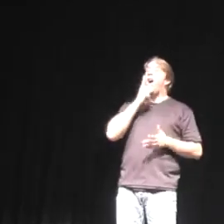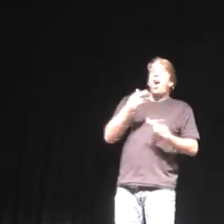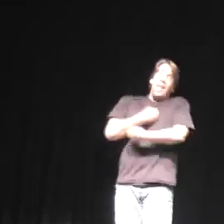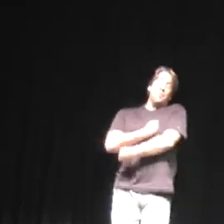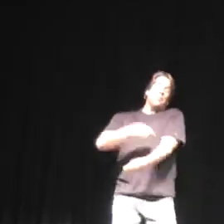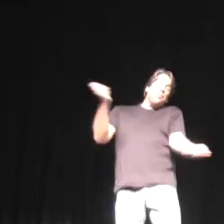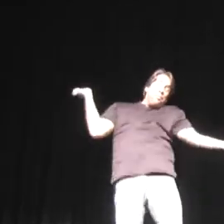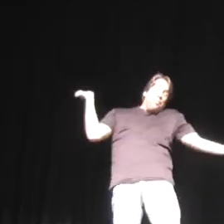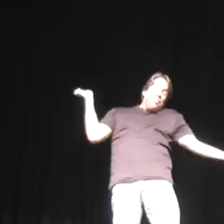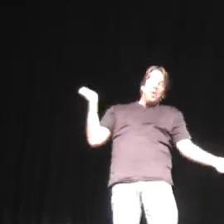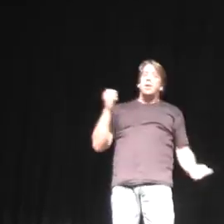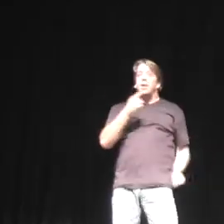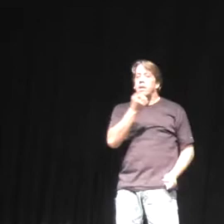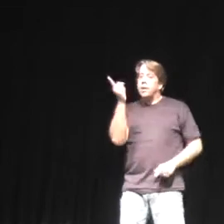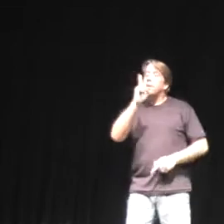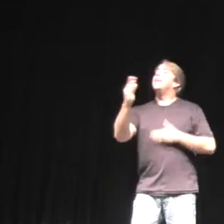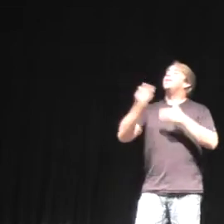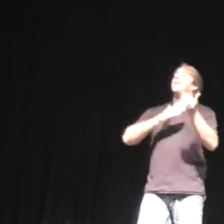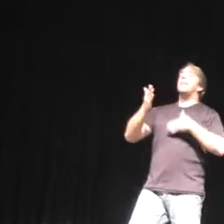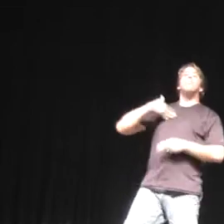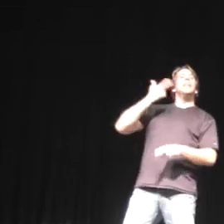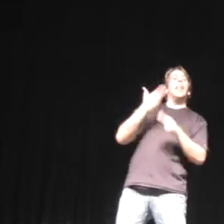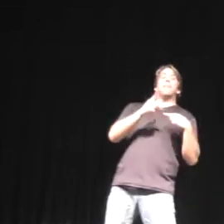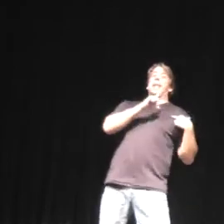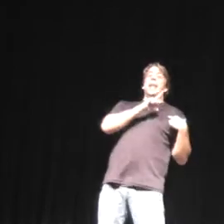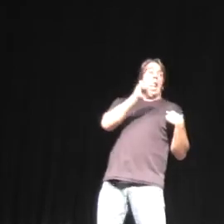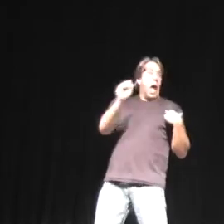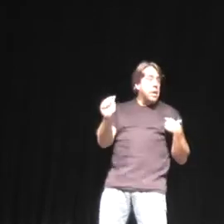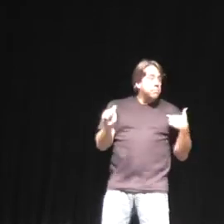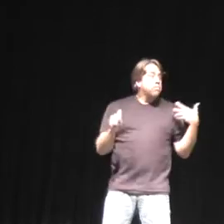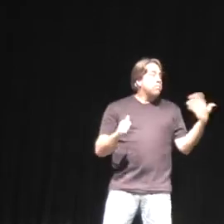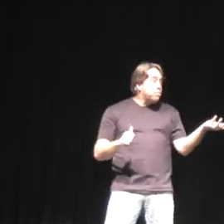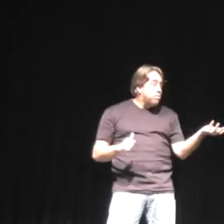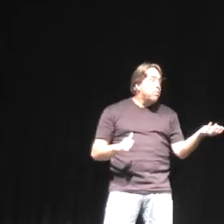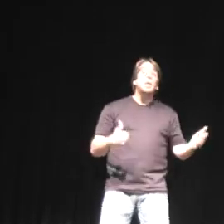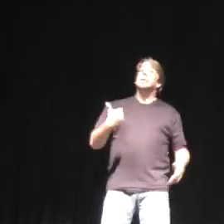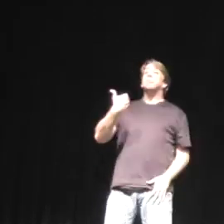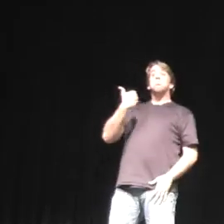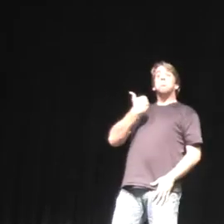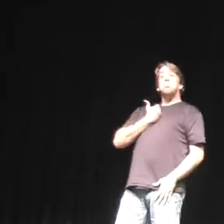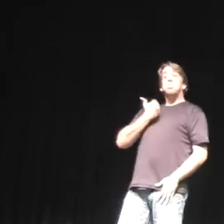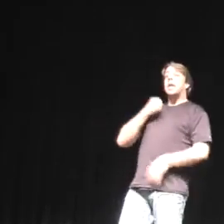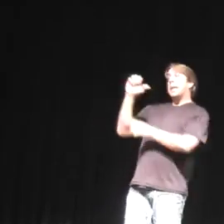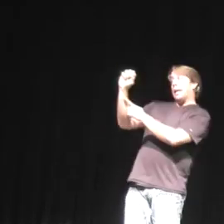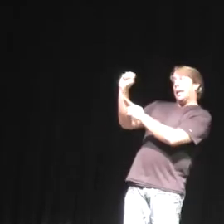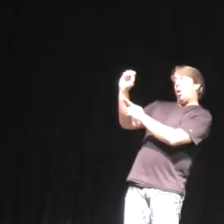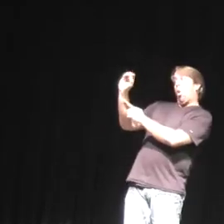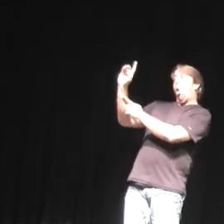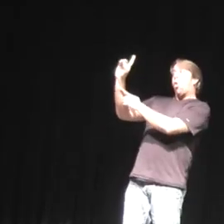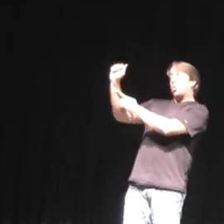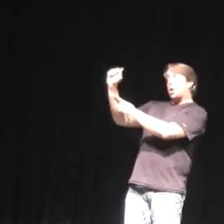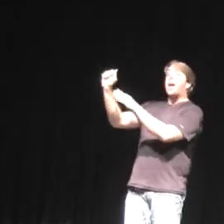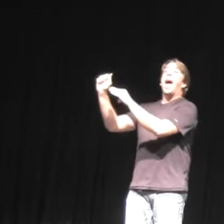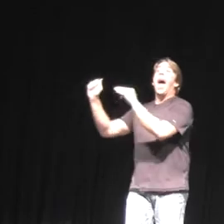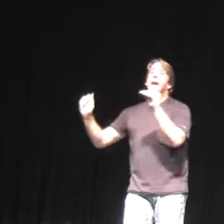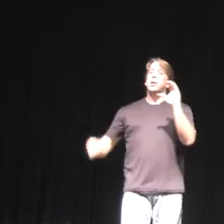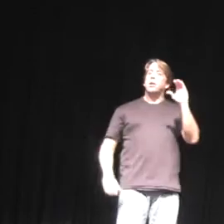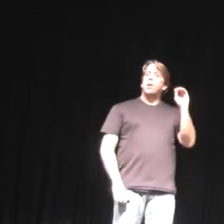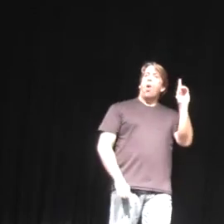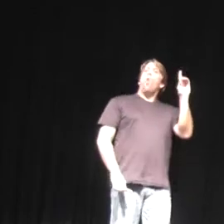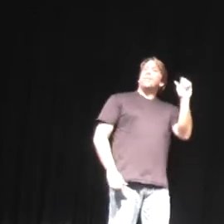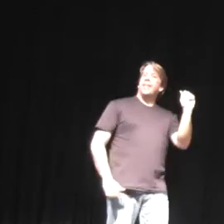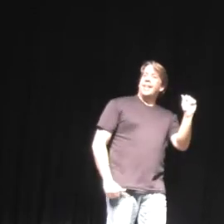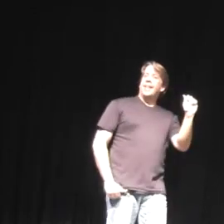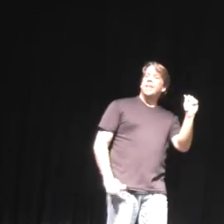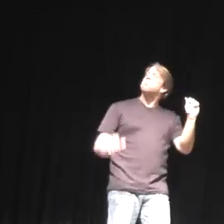coincidental. Hey everybody, my name is Lianna Carrera, and I am a soda and a coda, and